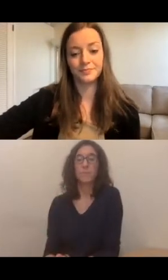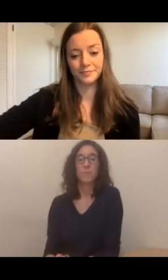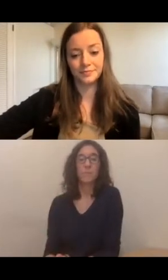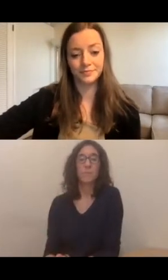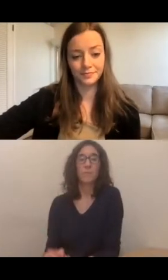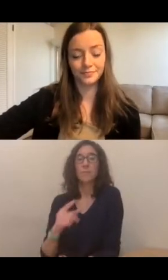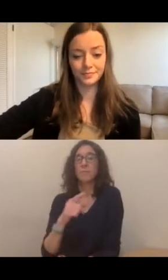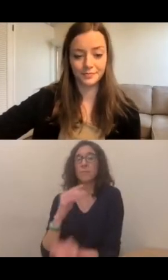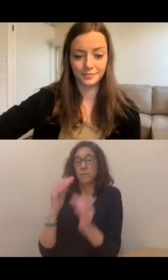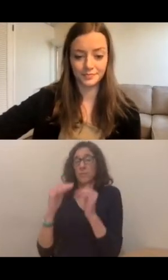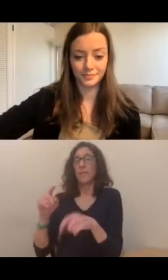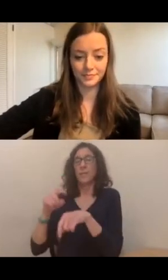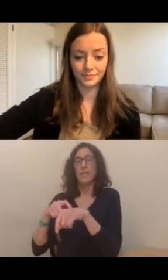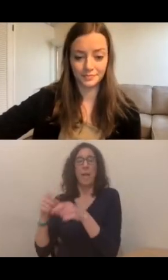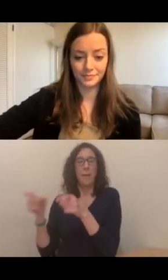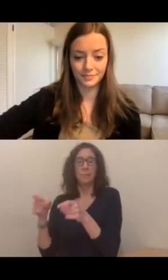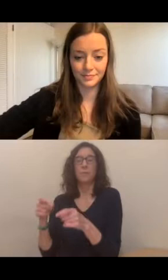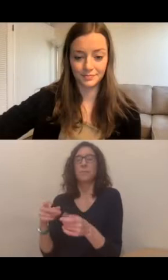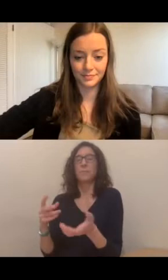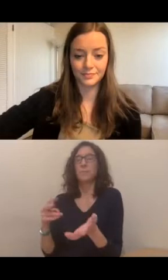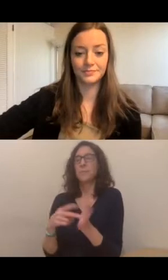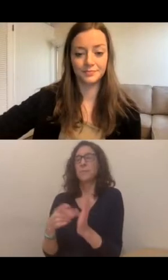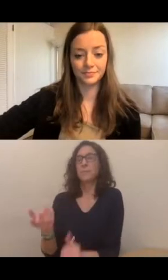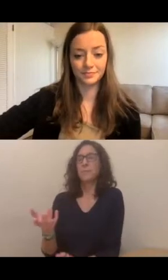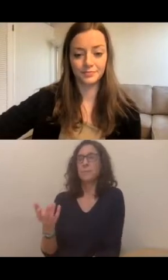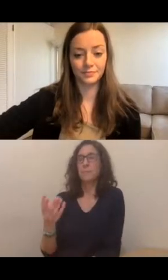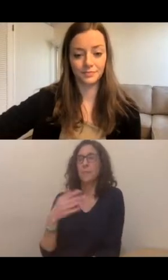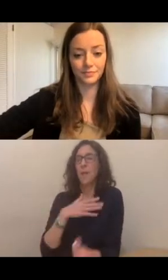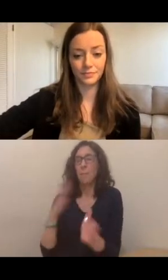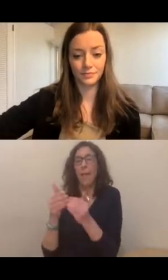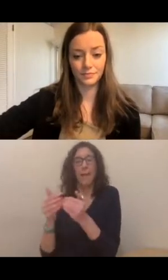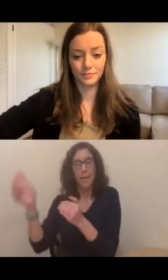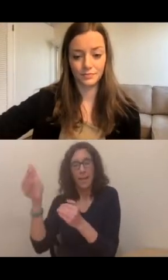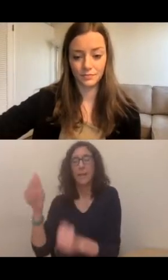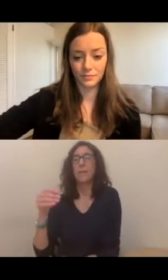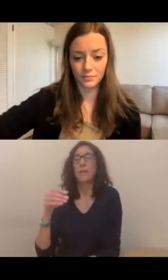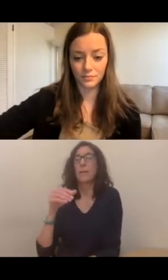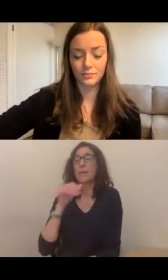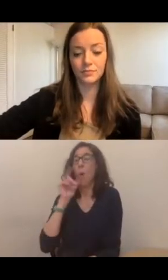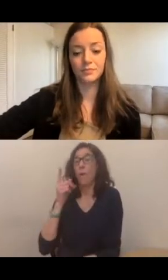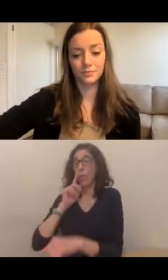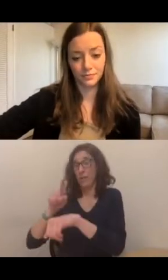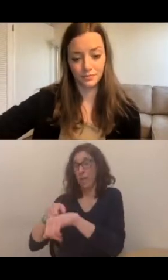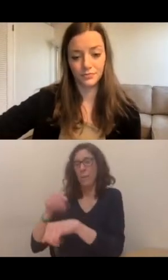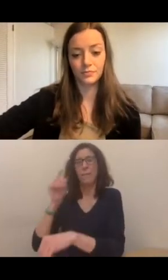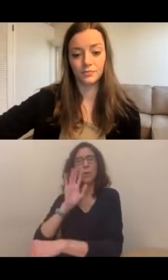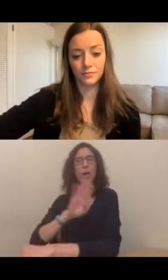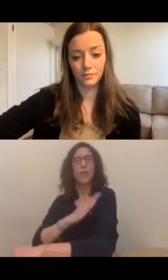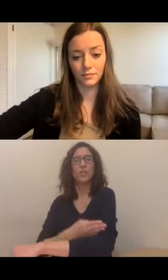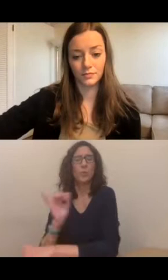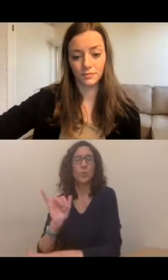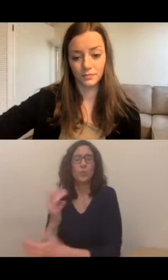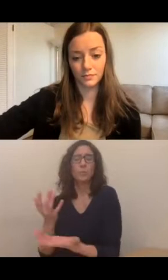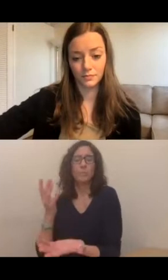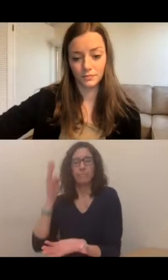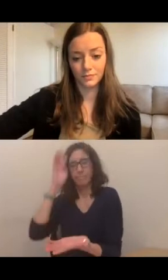Last on the list is time management. This includes planning ahead, not just for time, but for also the amount of energy